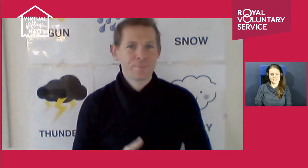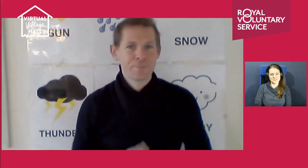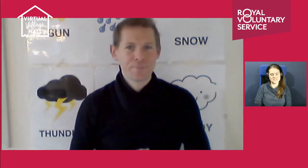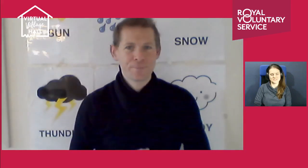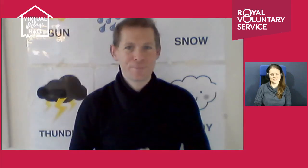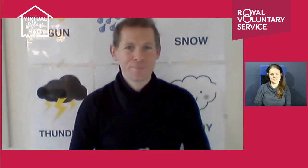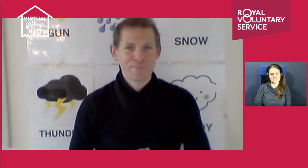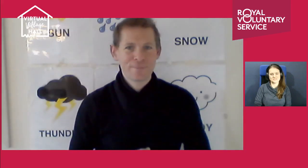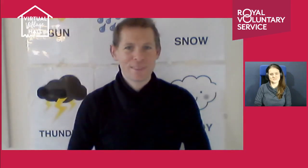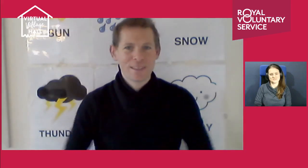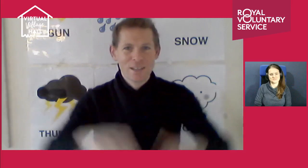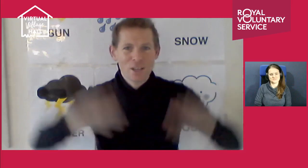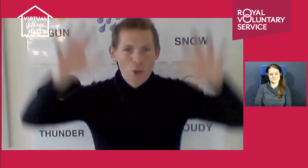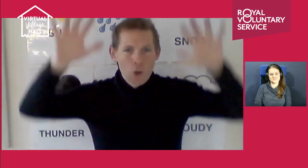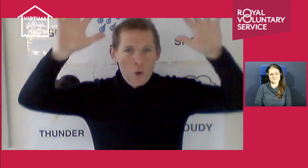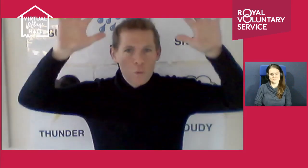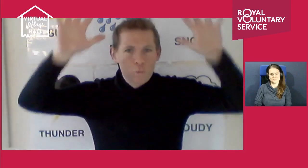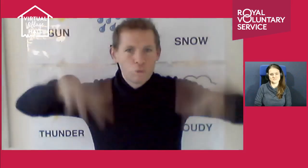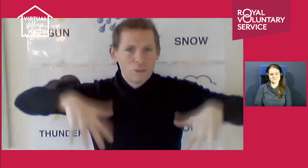Sun.